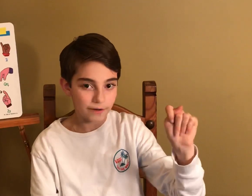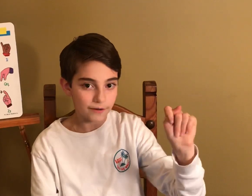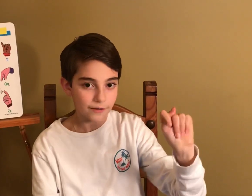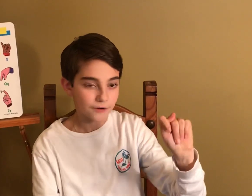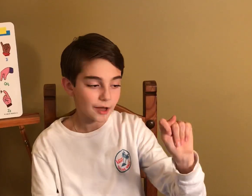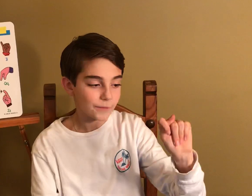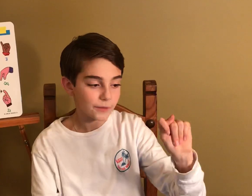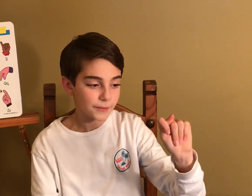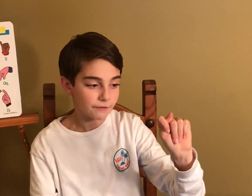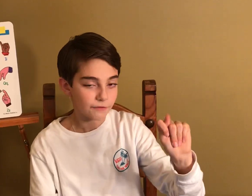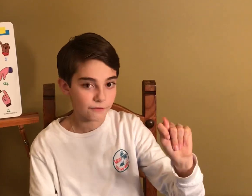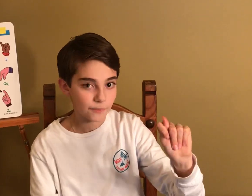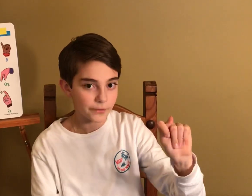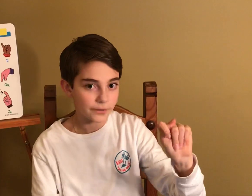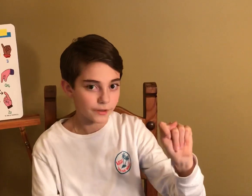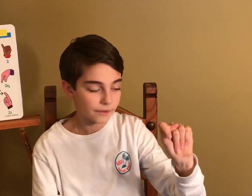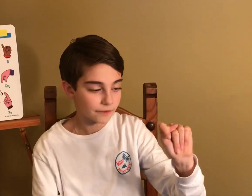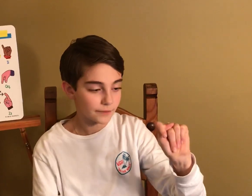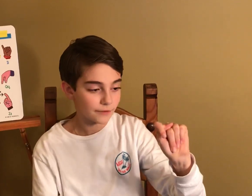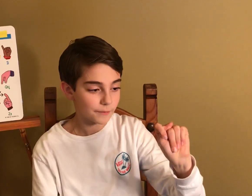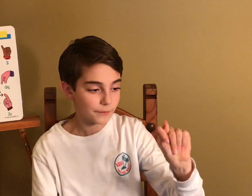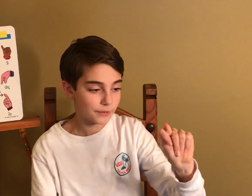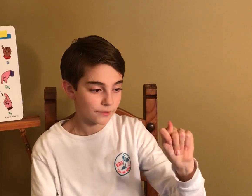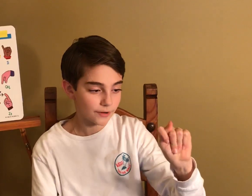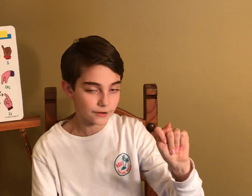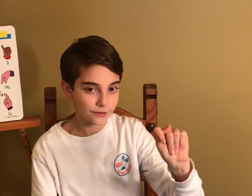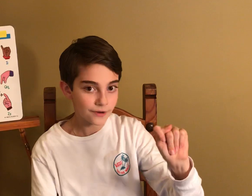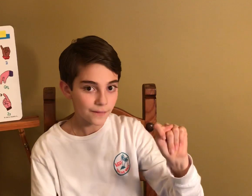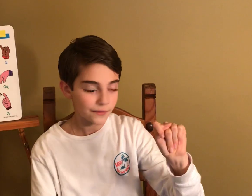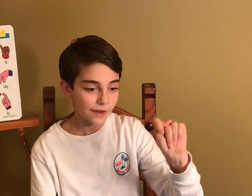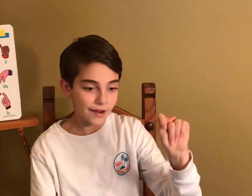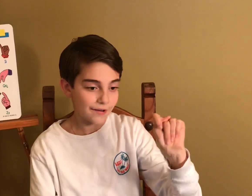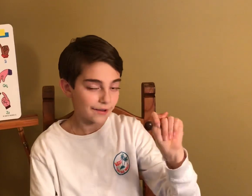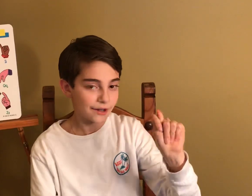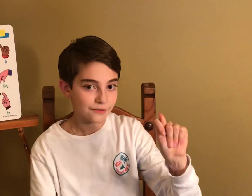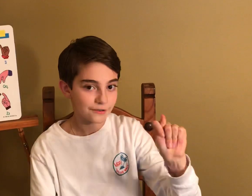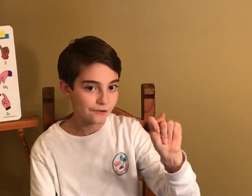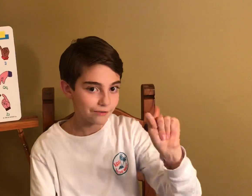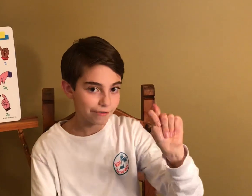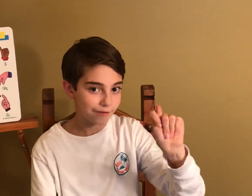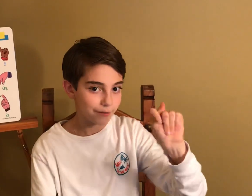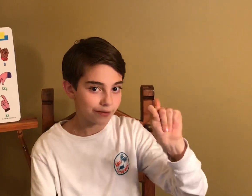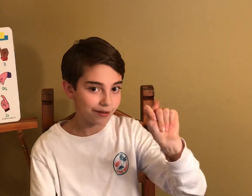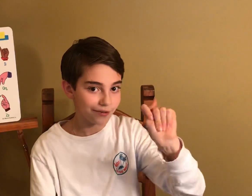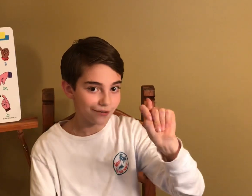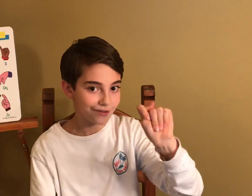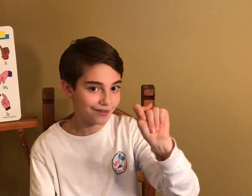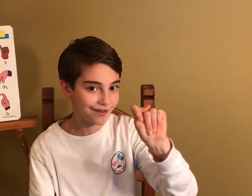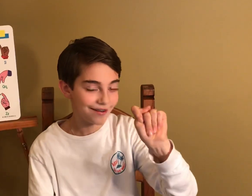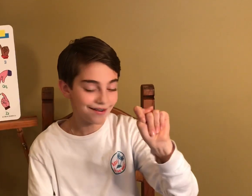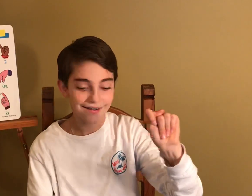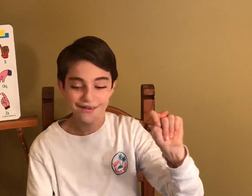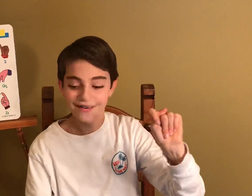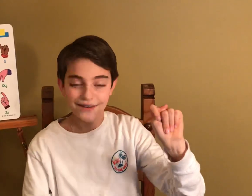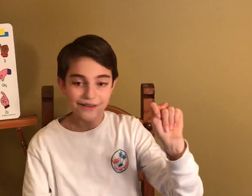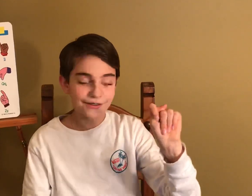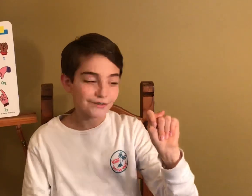to describe it, but if you ever played, like if someone's ever played the trick on you, they're like, ha, I got your nose, this is what they do in their hand. So